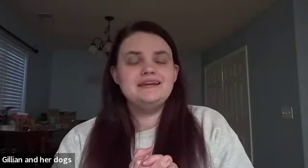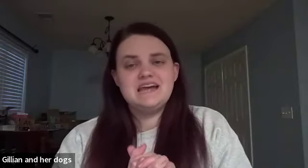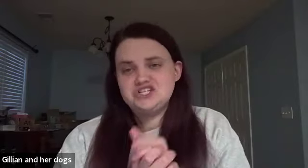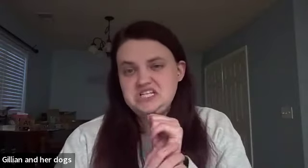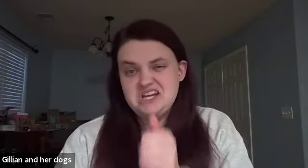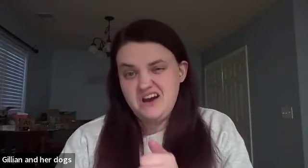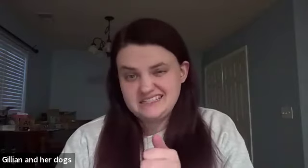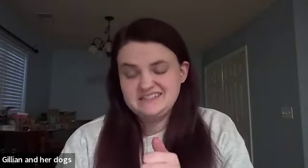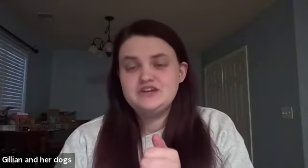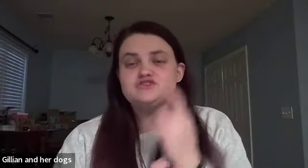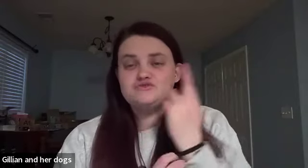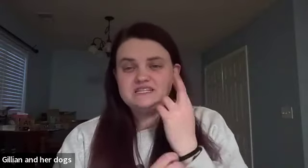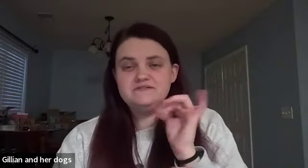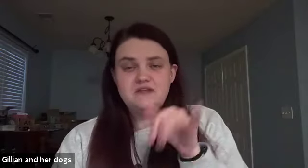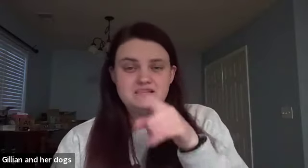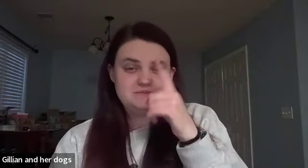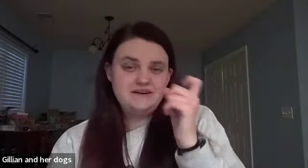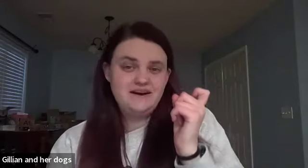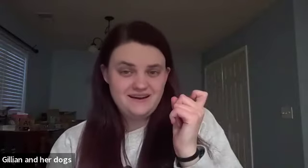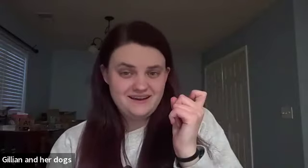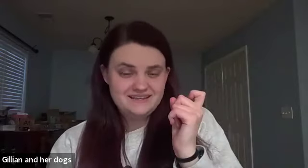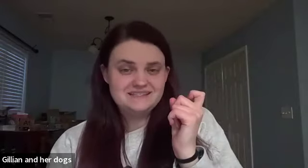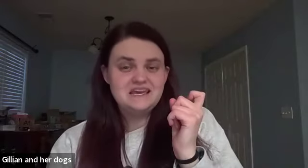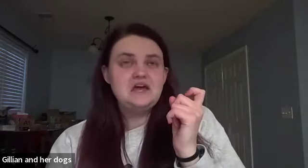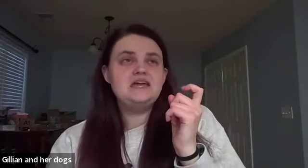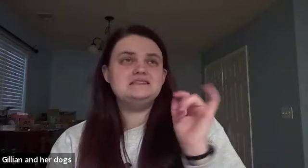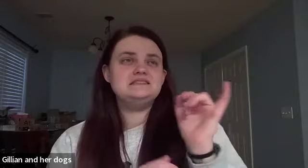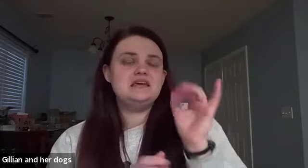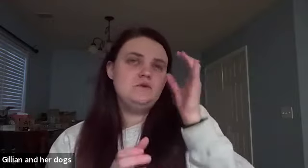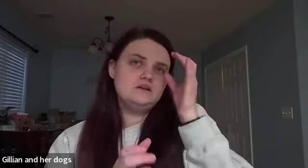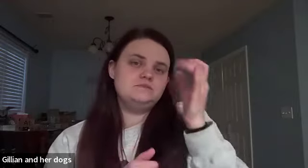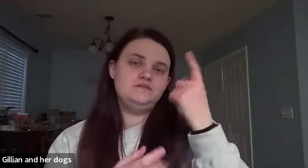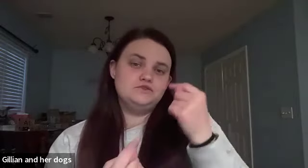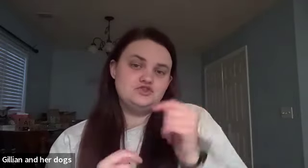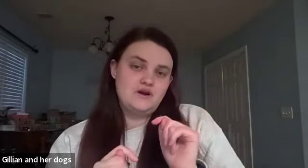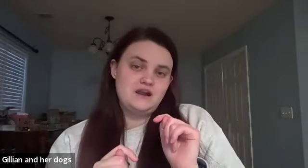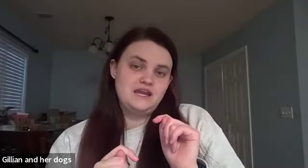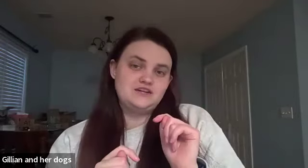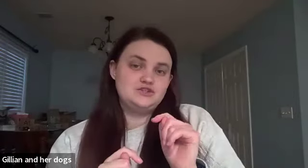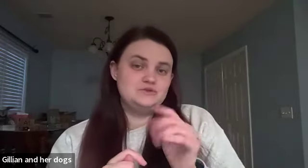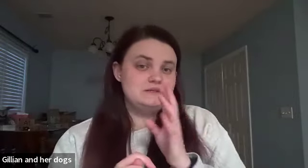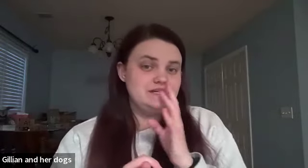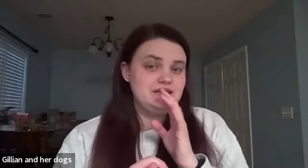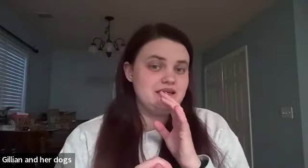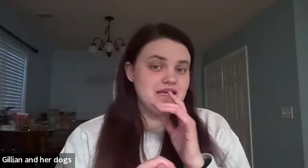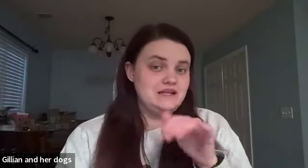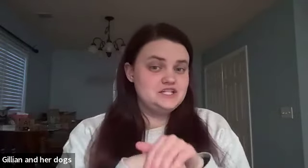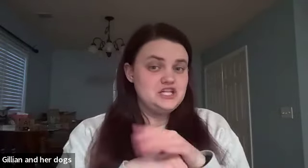It's actually not. So the reason for that is because it's the same concept if you were trying to speak English